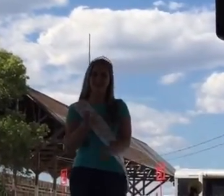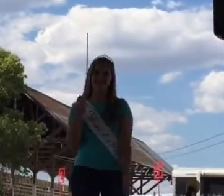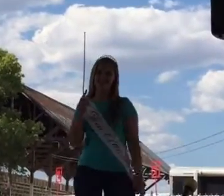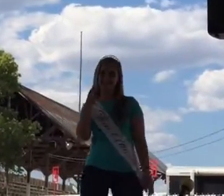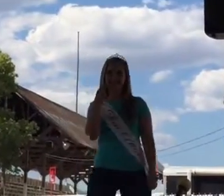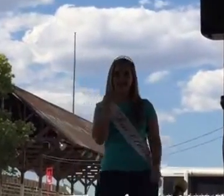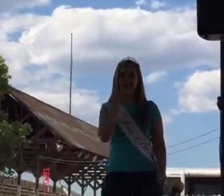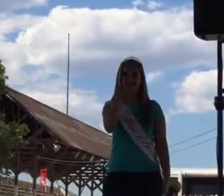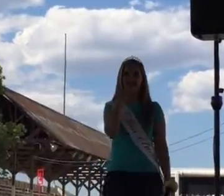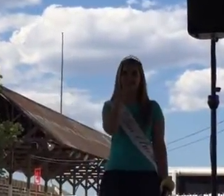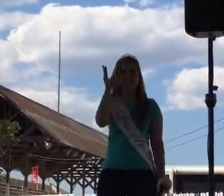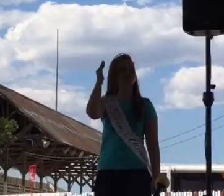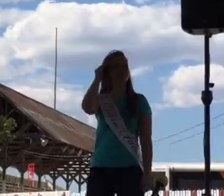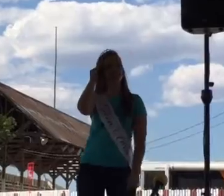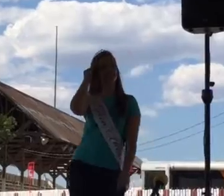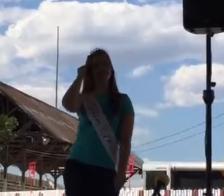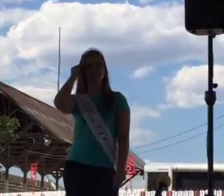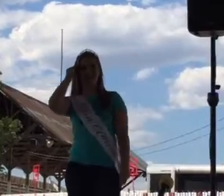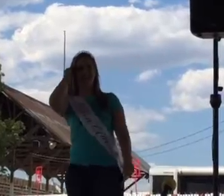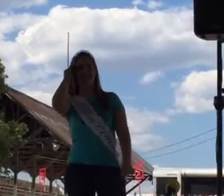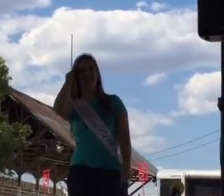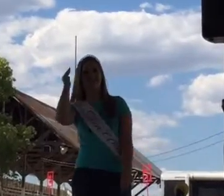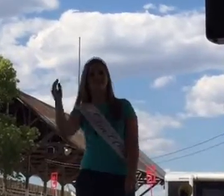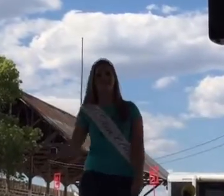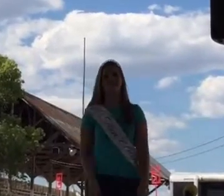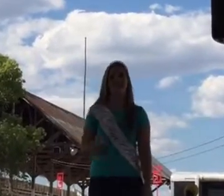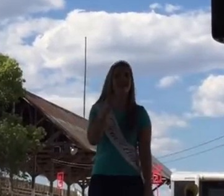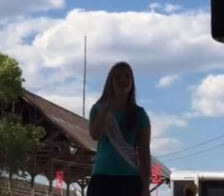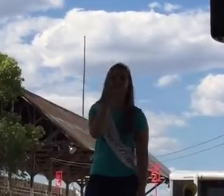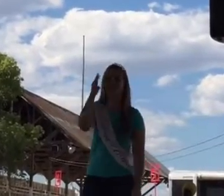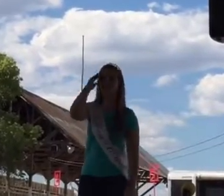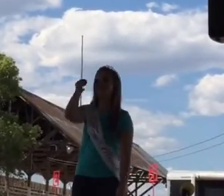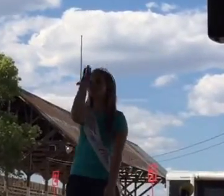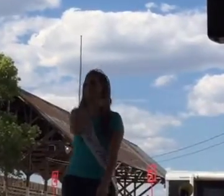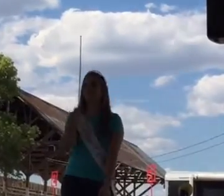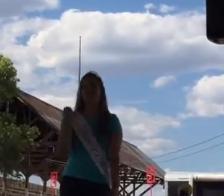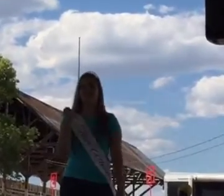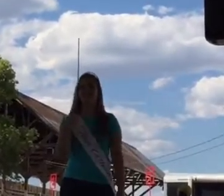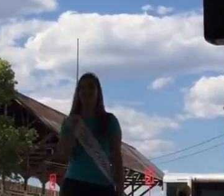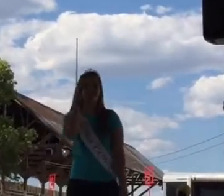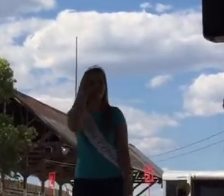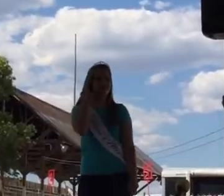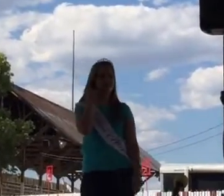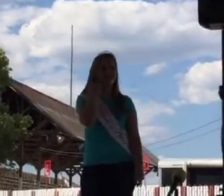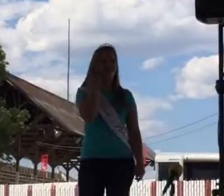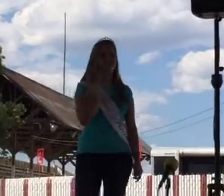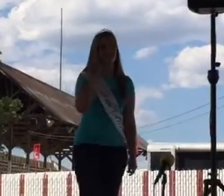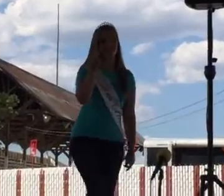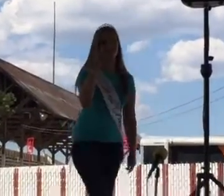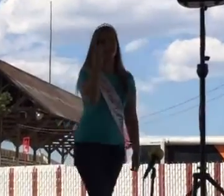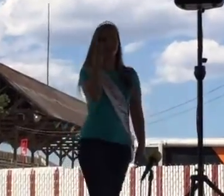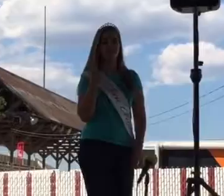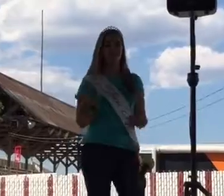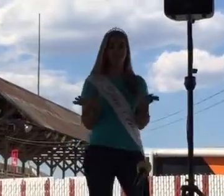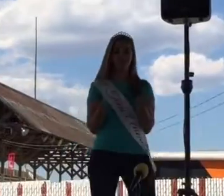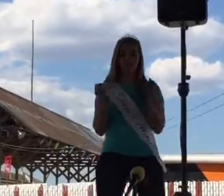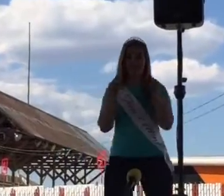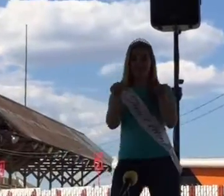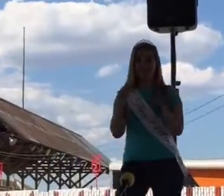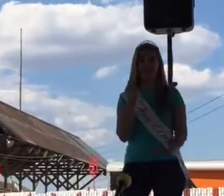hard to tell You don't know, oh-oh You don't know you're beautiful It won't be you, so I